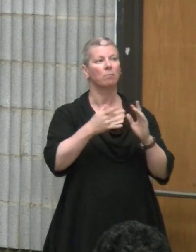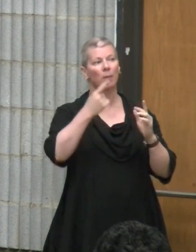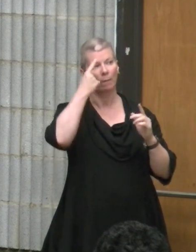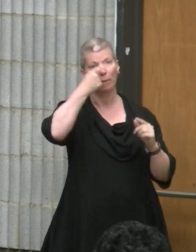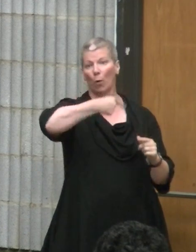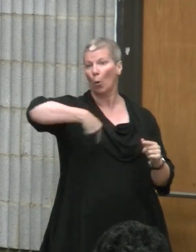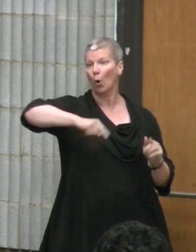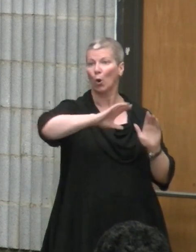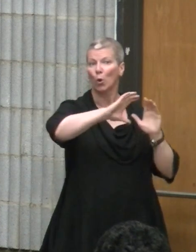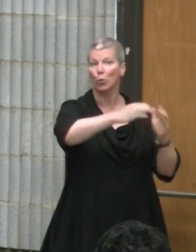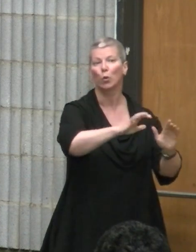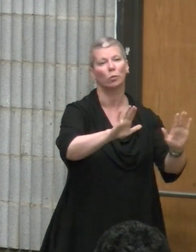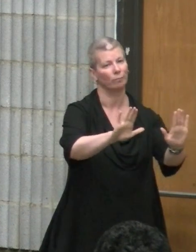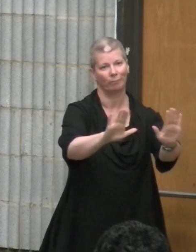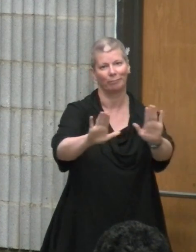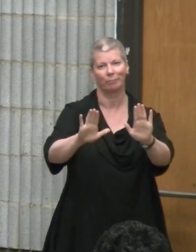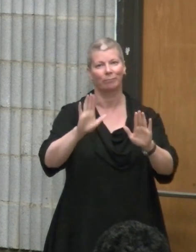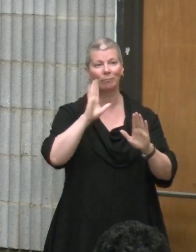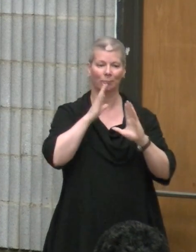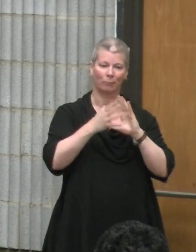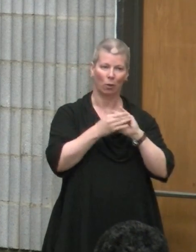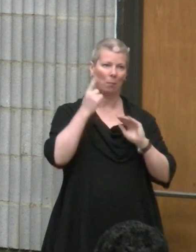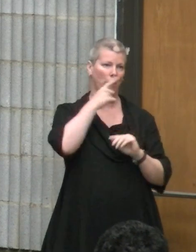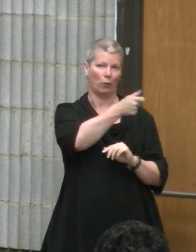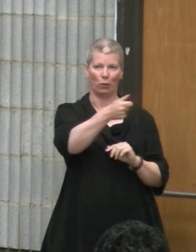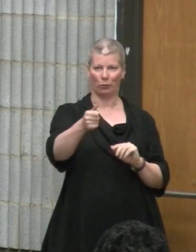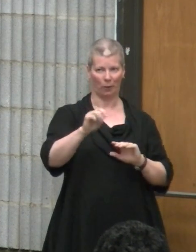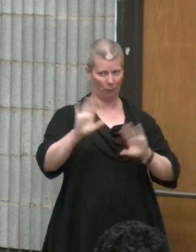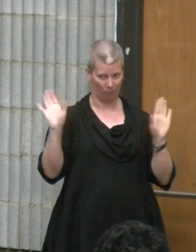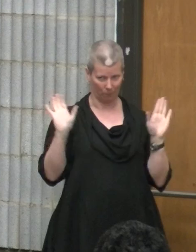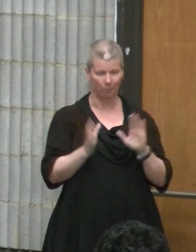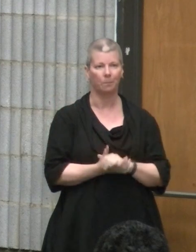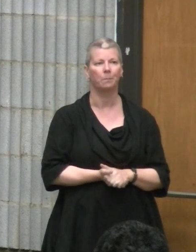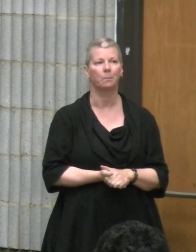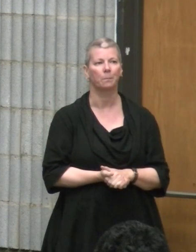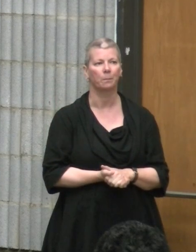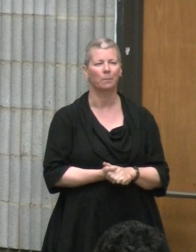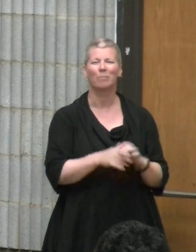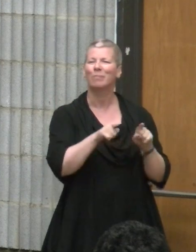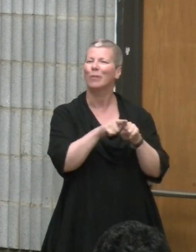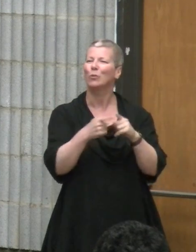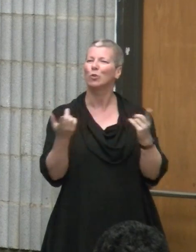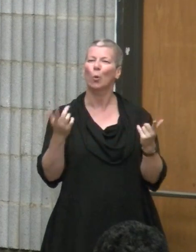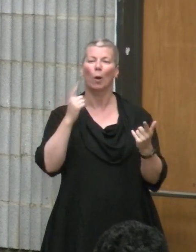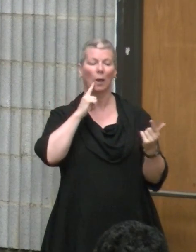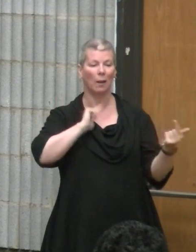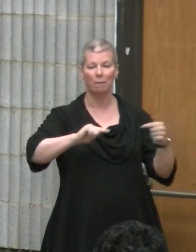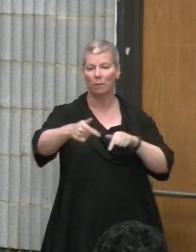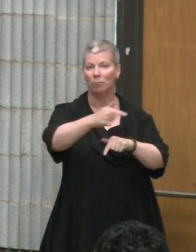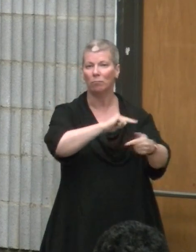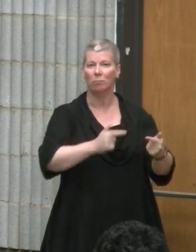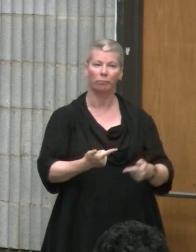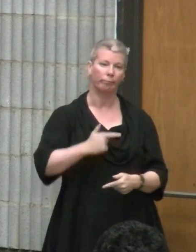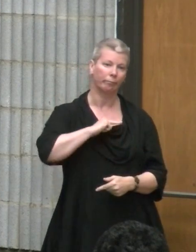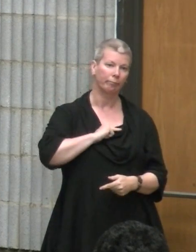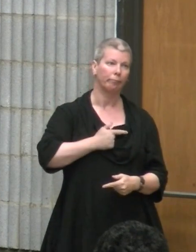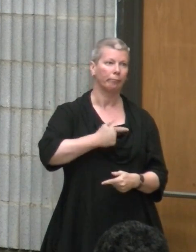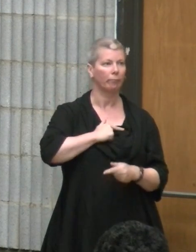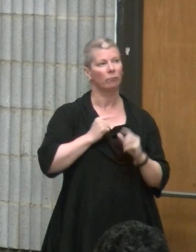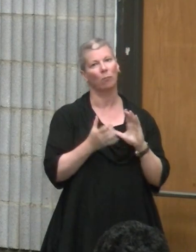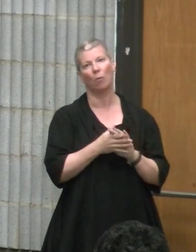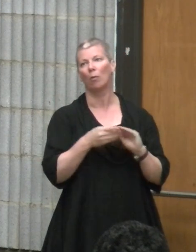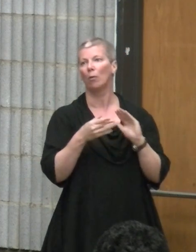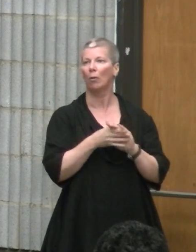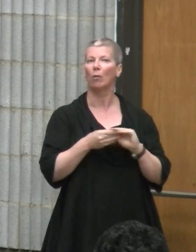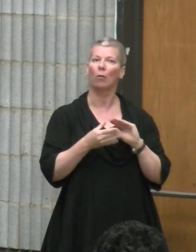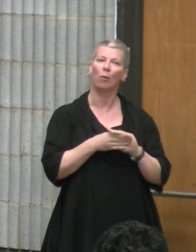part of or on behalf of anyone else. In addition, try not to monopolize conversation time. Everyone should have an opportunity to